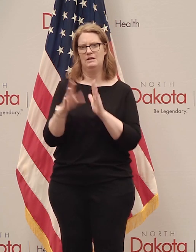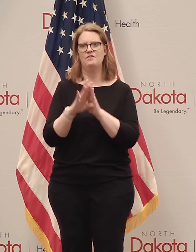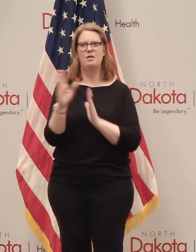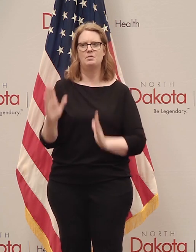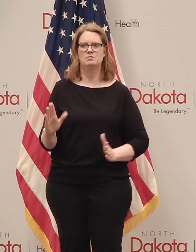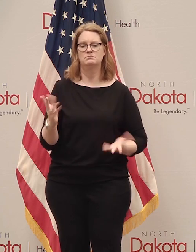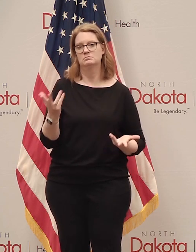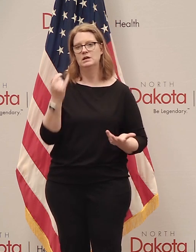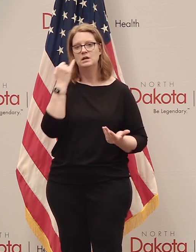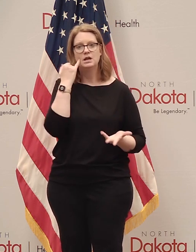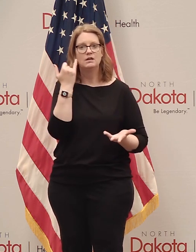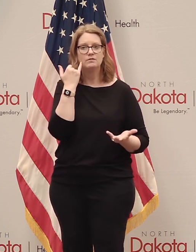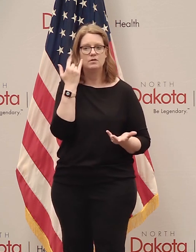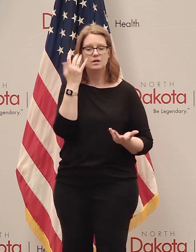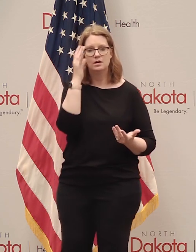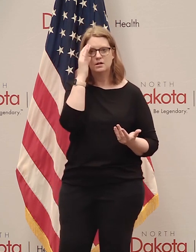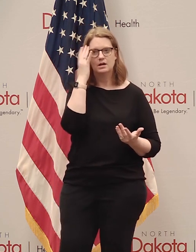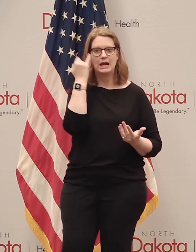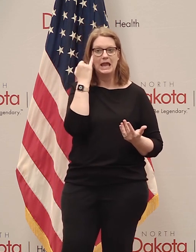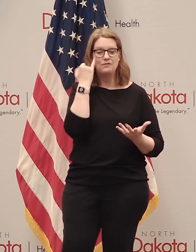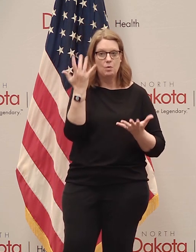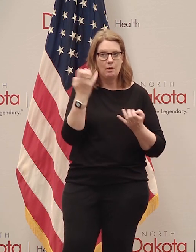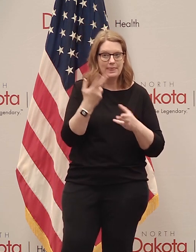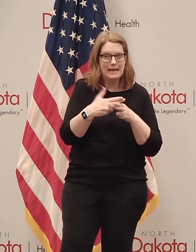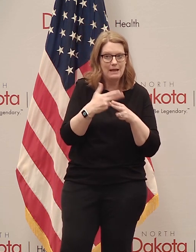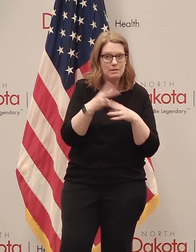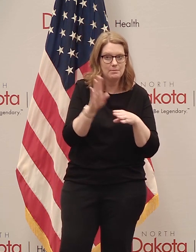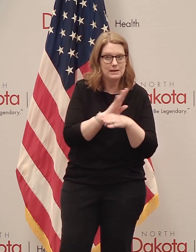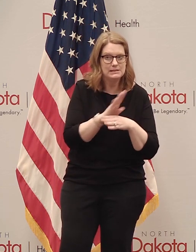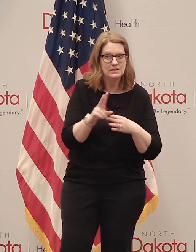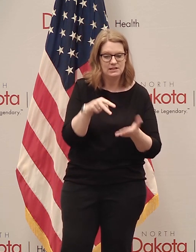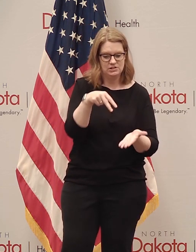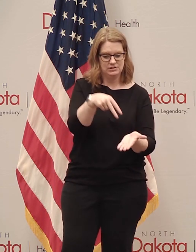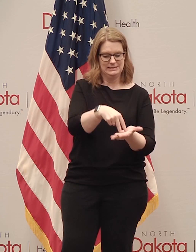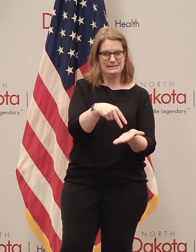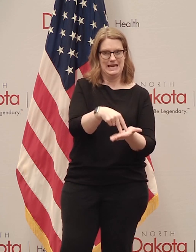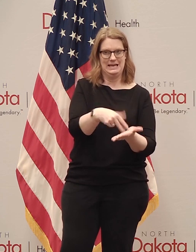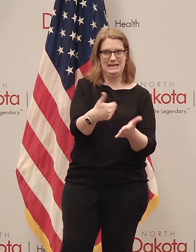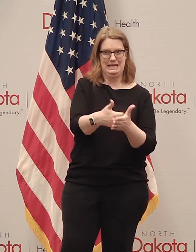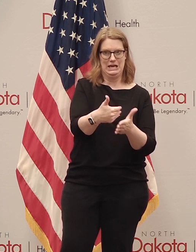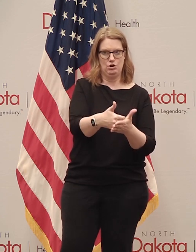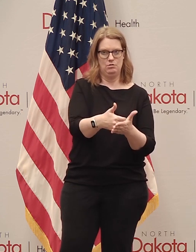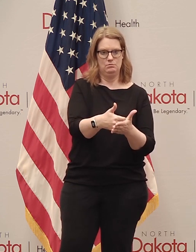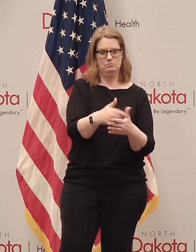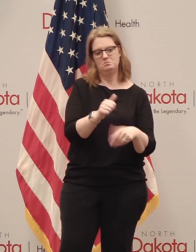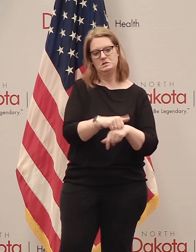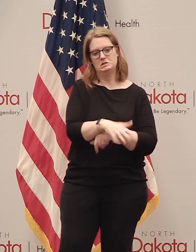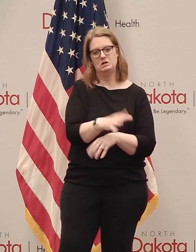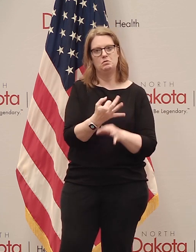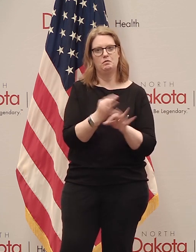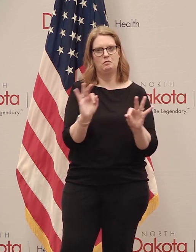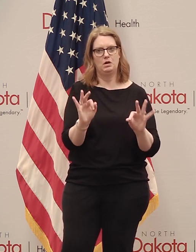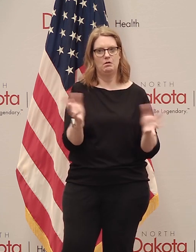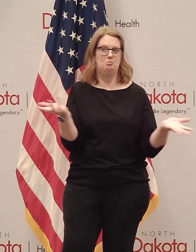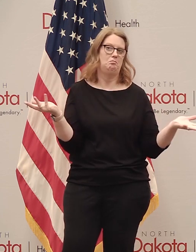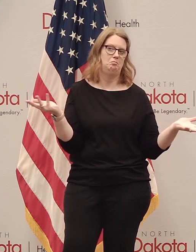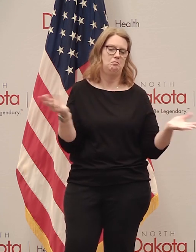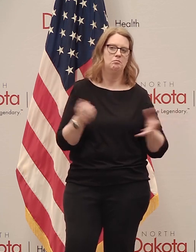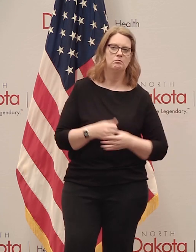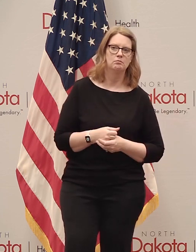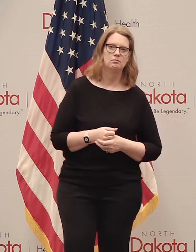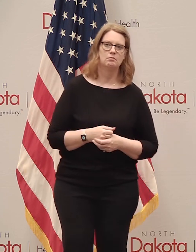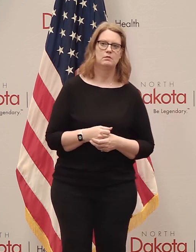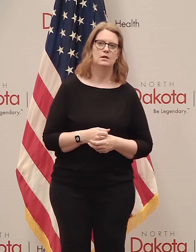says, if you want to get the name of the business that you're standing next to, we'll send it to you for free. And if